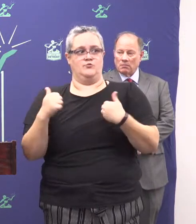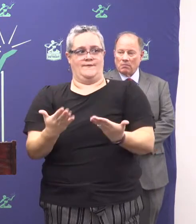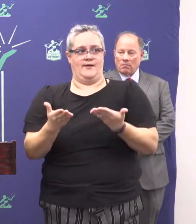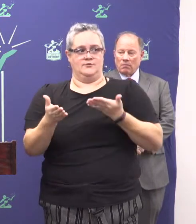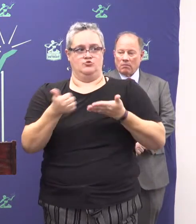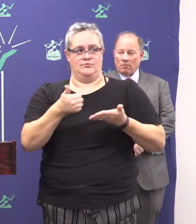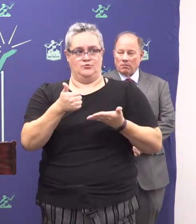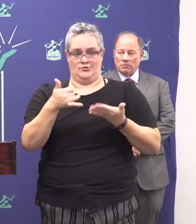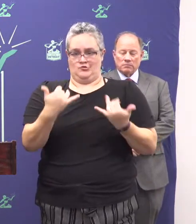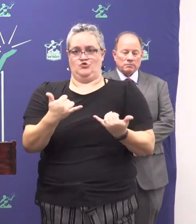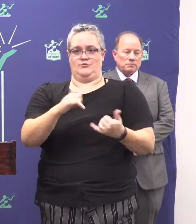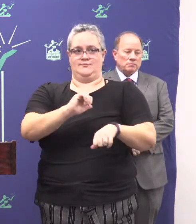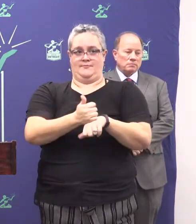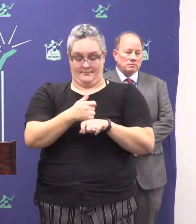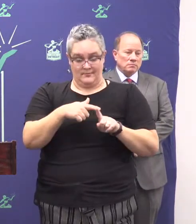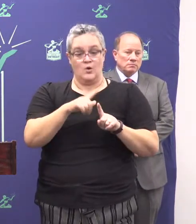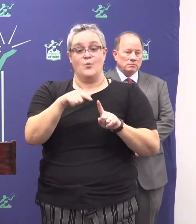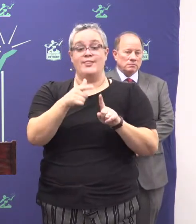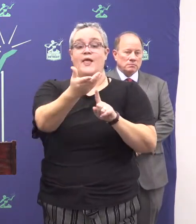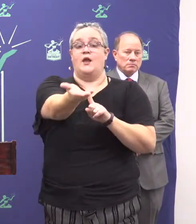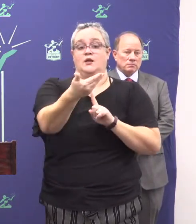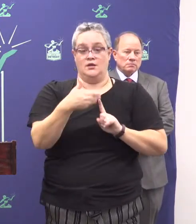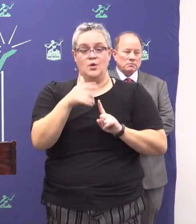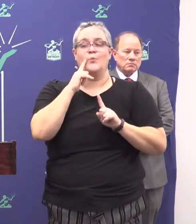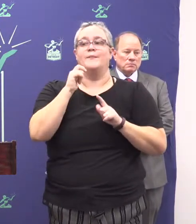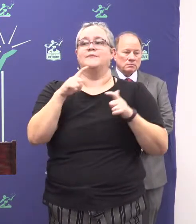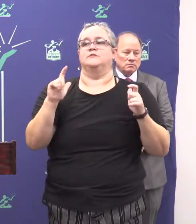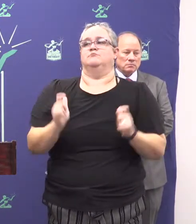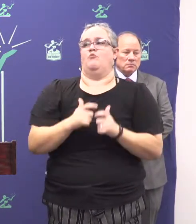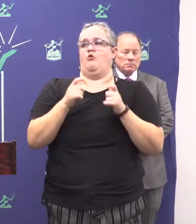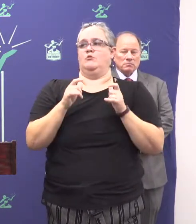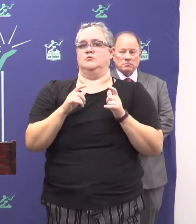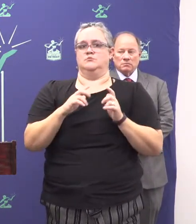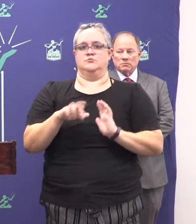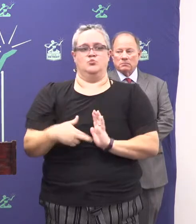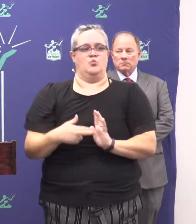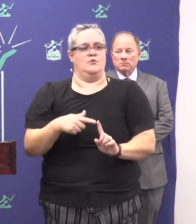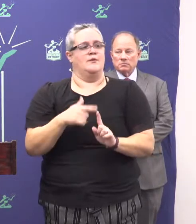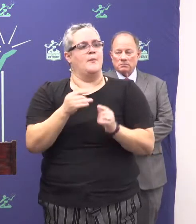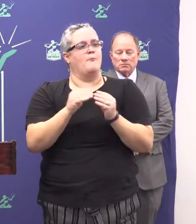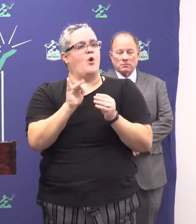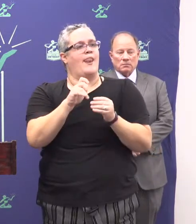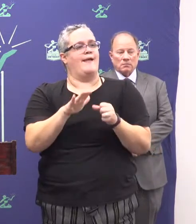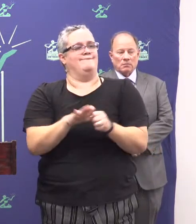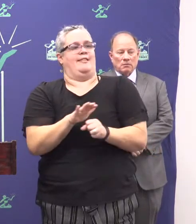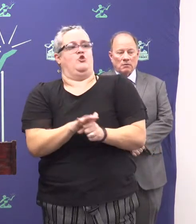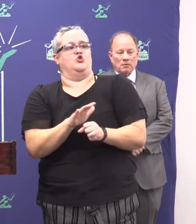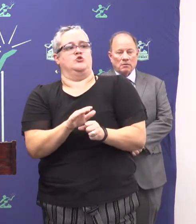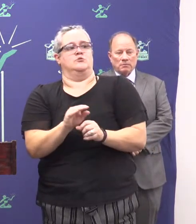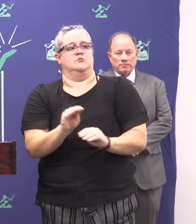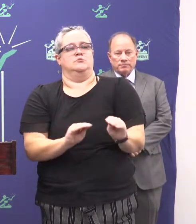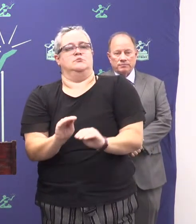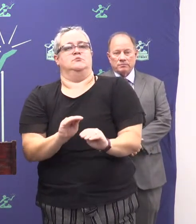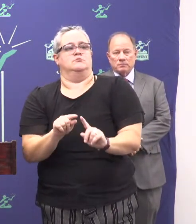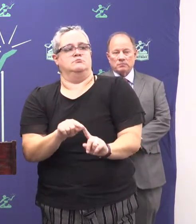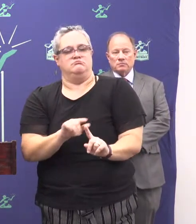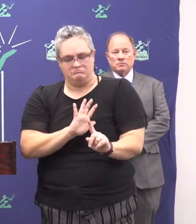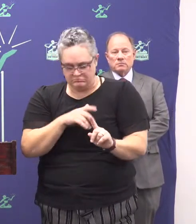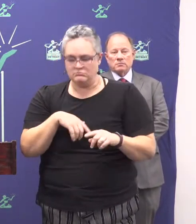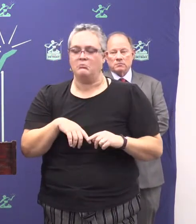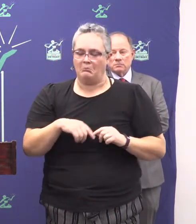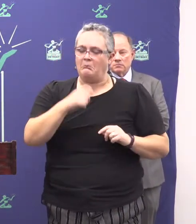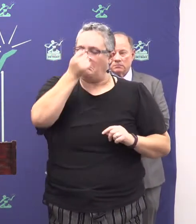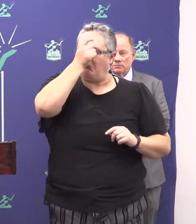format. When we bring them in, it's going to be at a much smaller scale, almost like a filler, if you will. So,